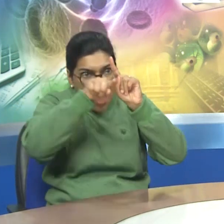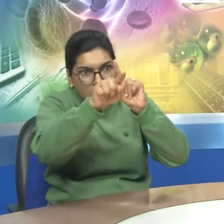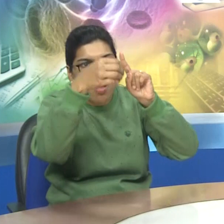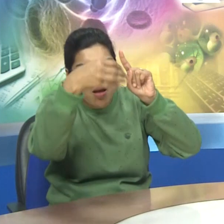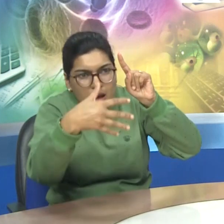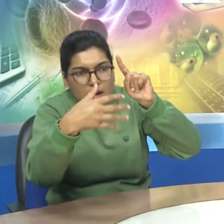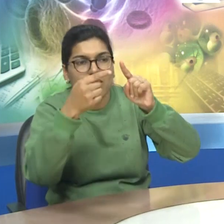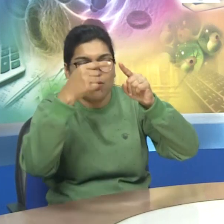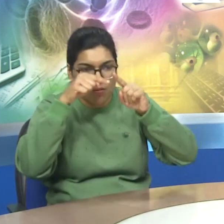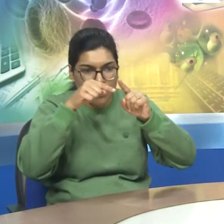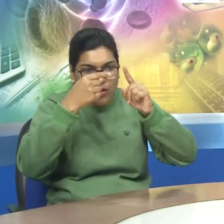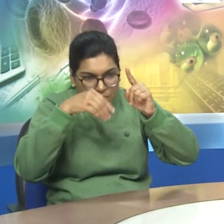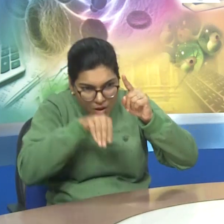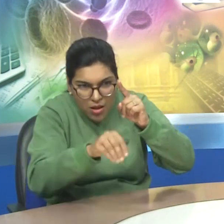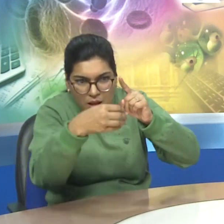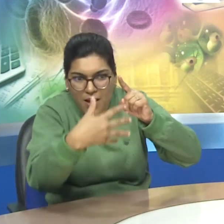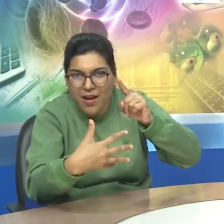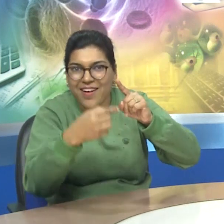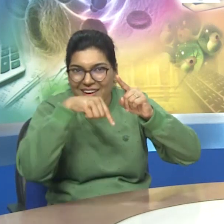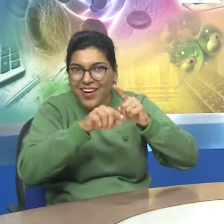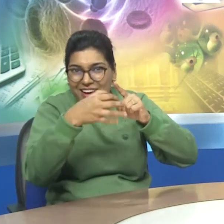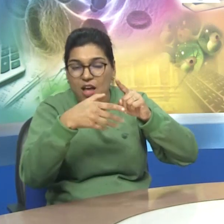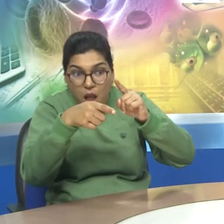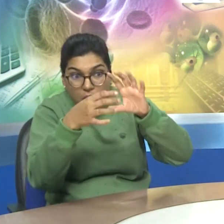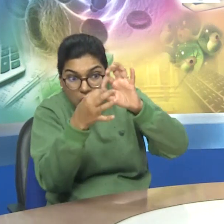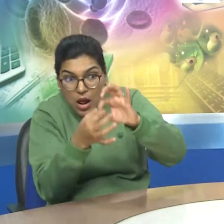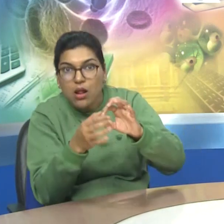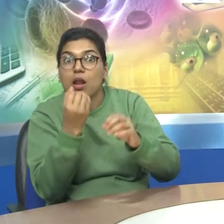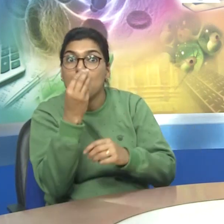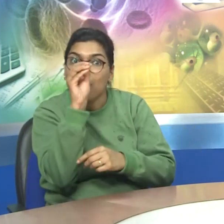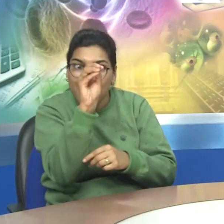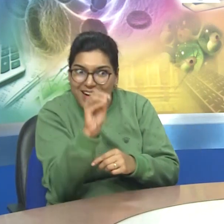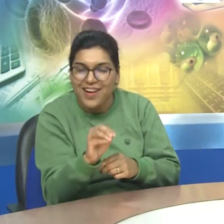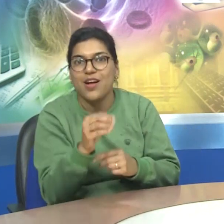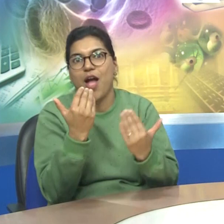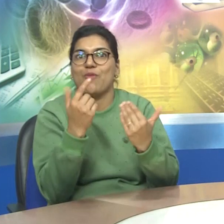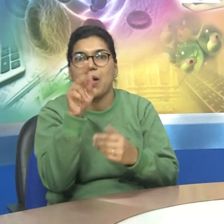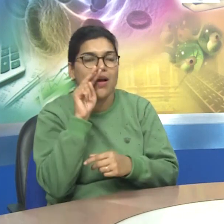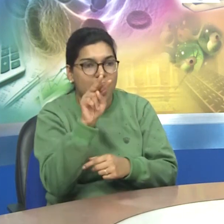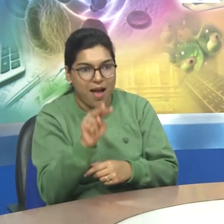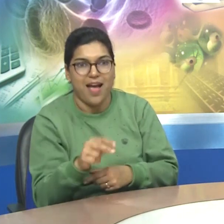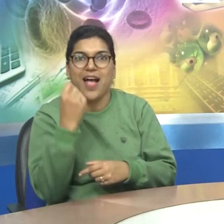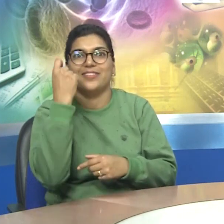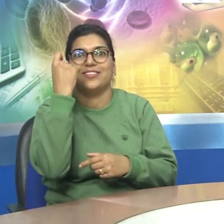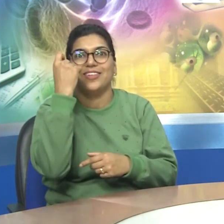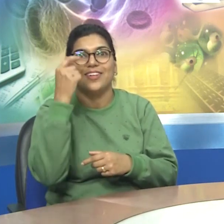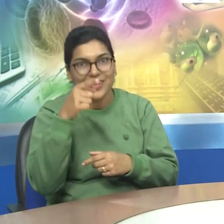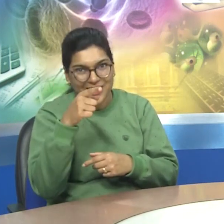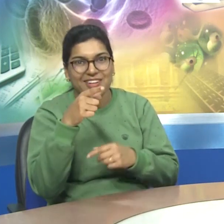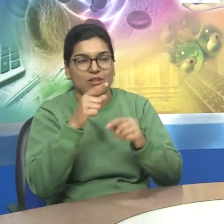Availability of relative index for the diverse material in the schedule.